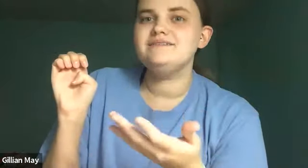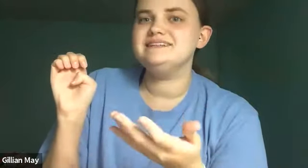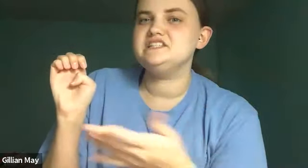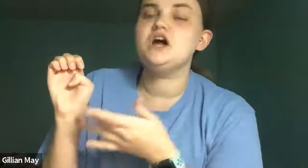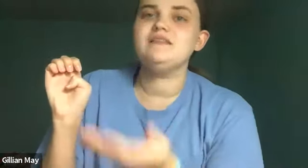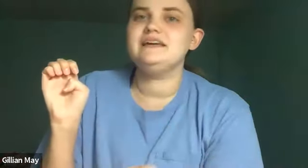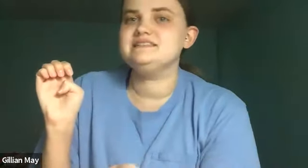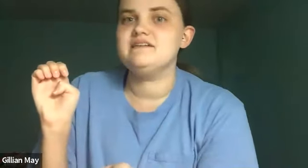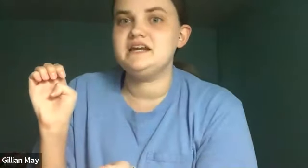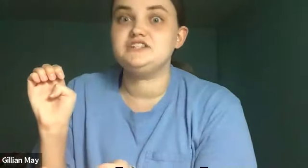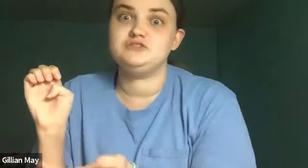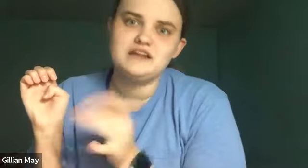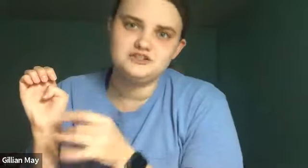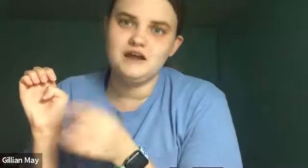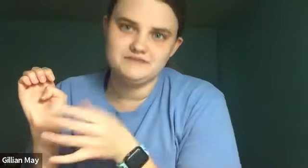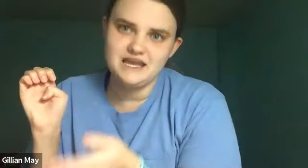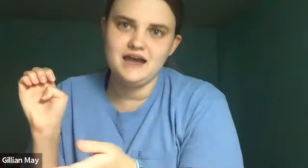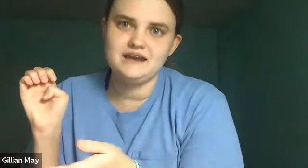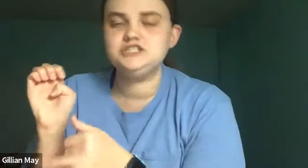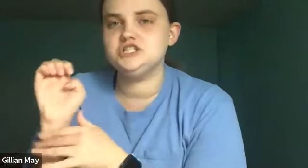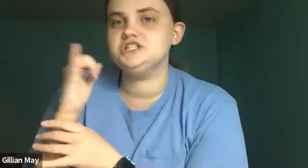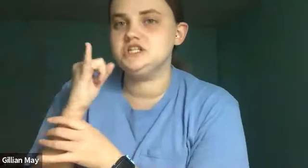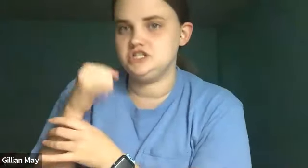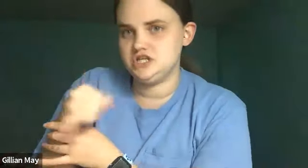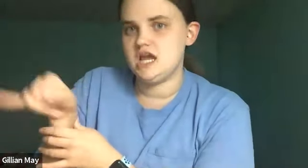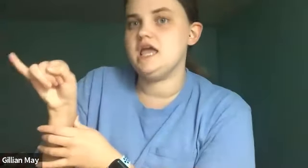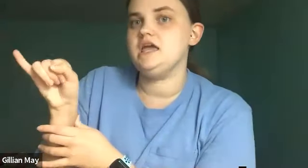it's not like it's 7 extra letters you're having to add. It's just the